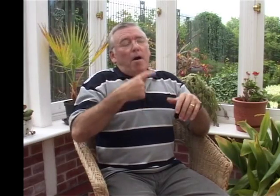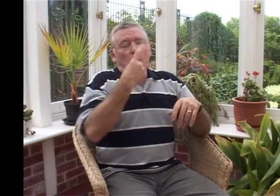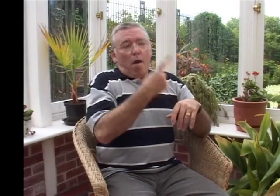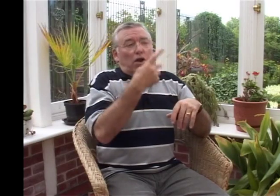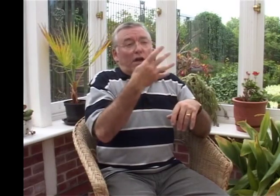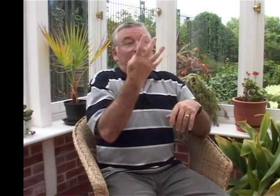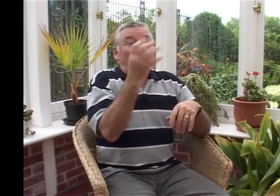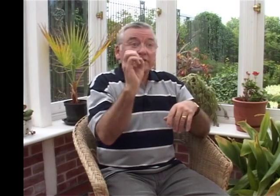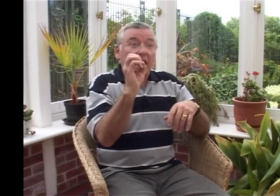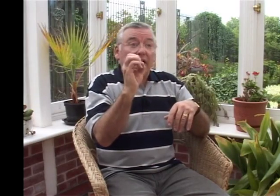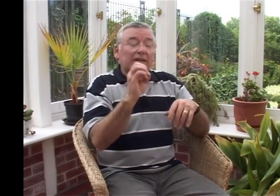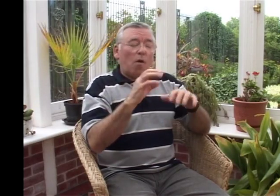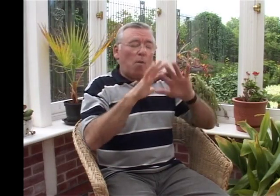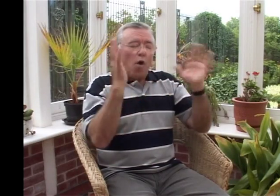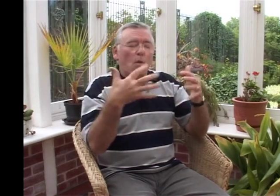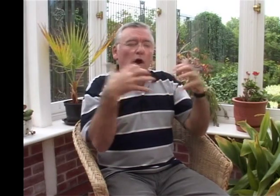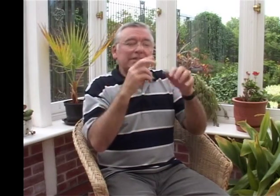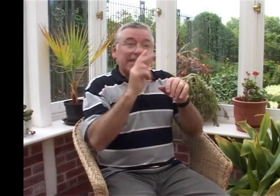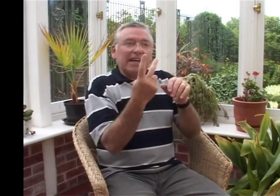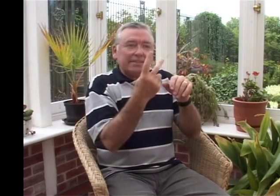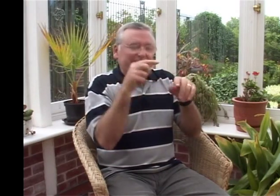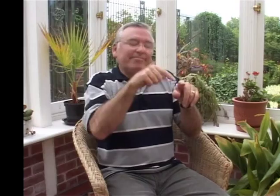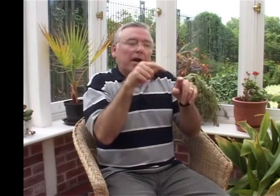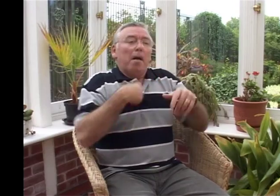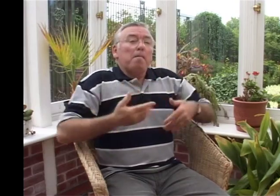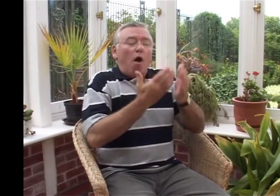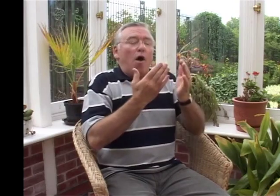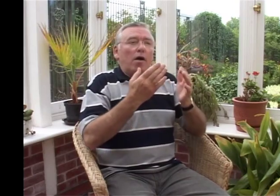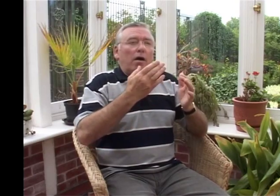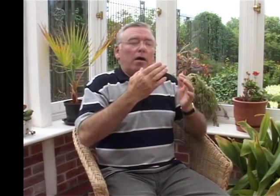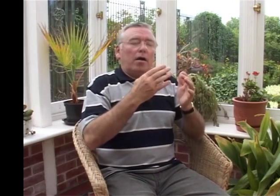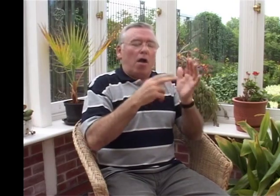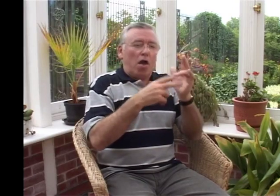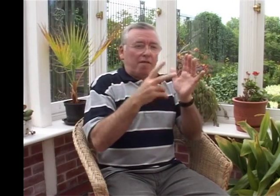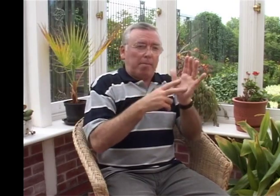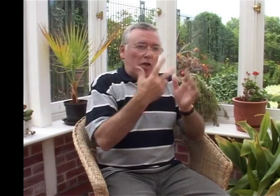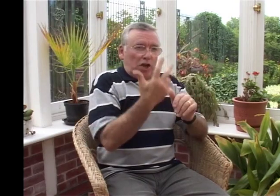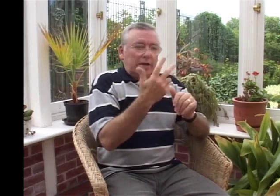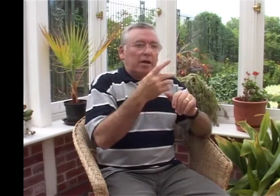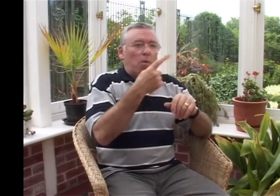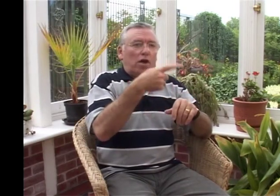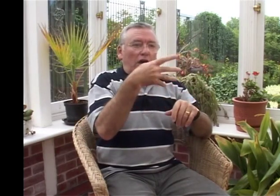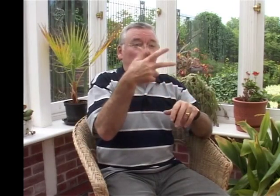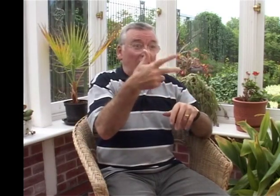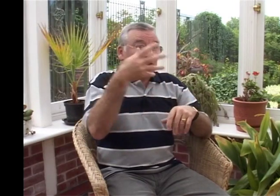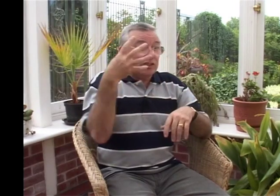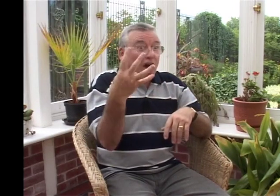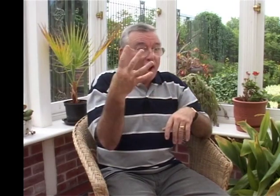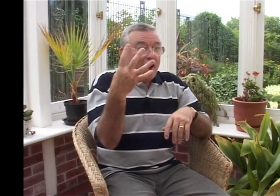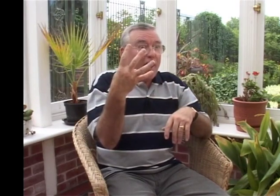I remember the Second World War started in 1940. Just before then, November the 3rd in 1939, that's when